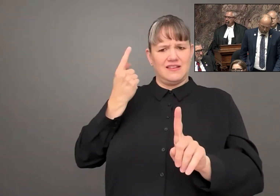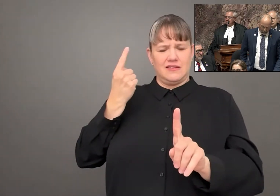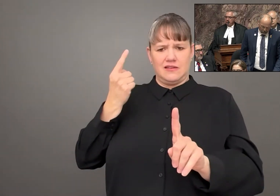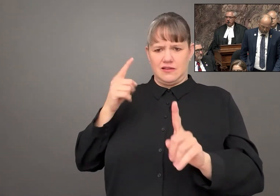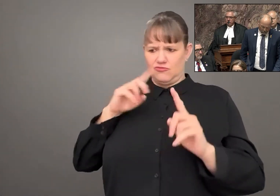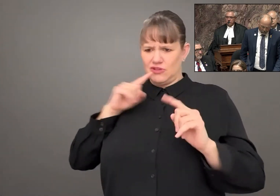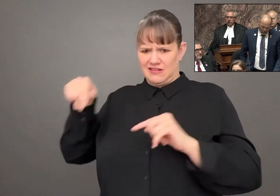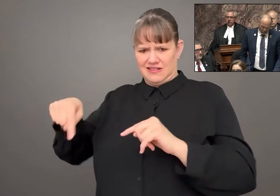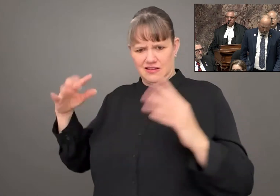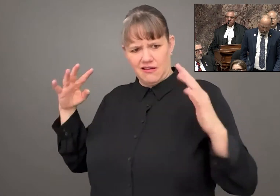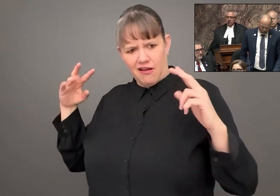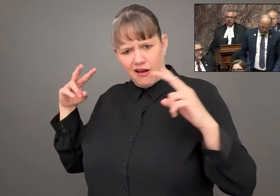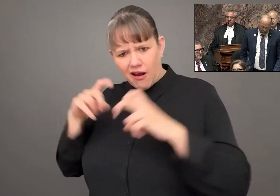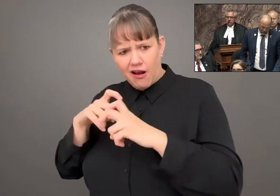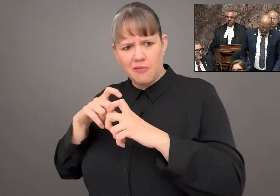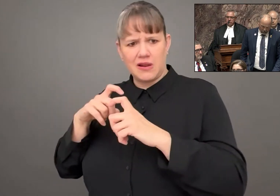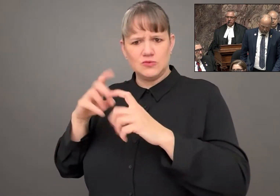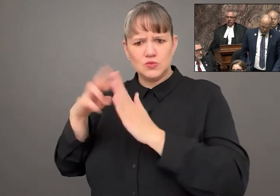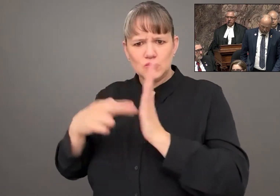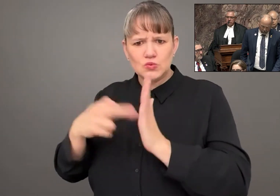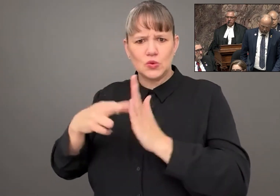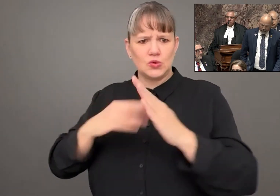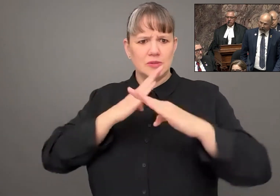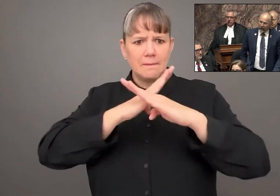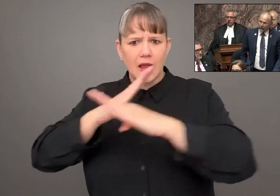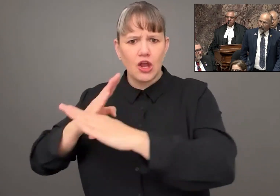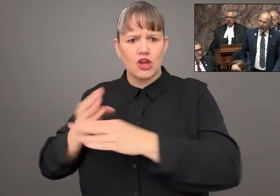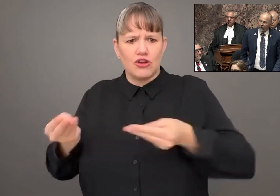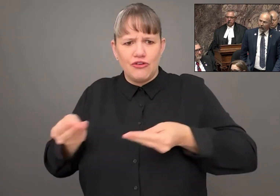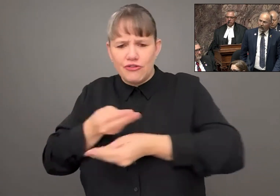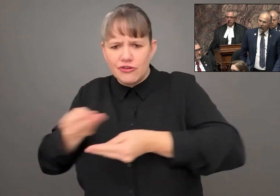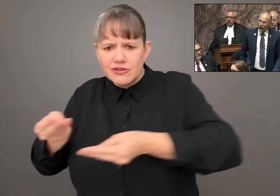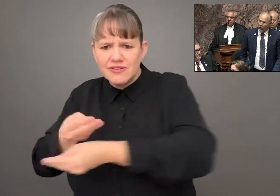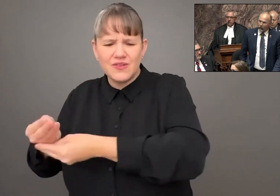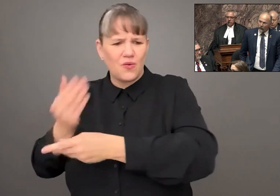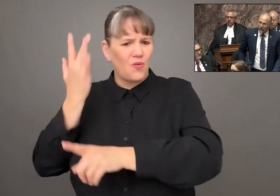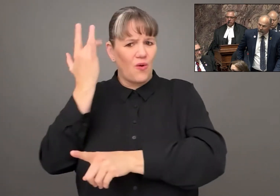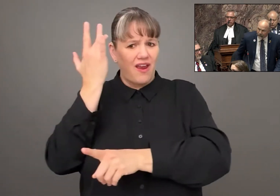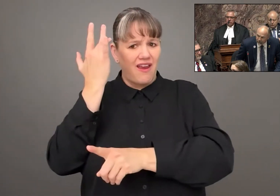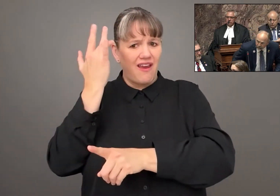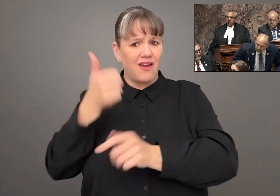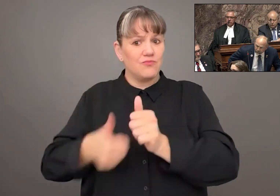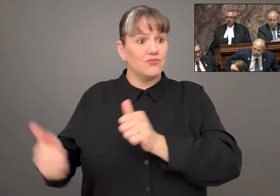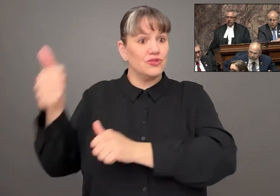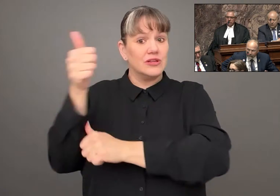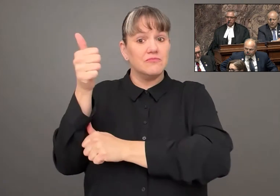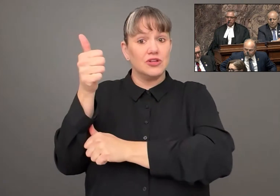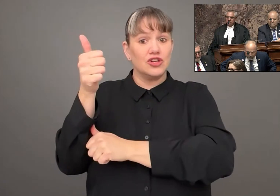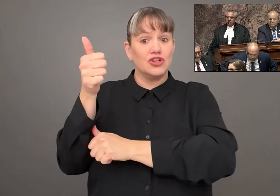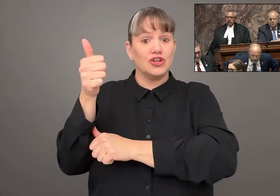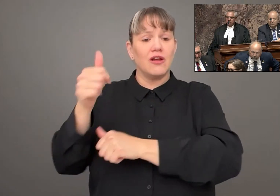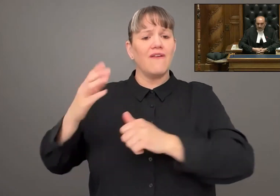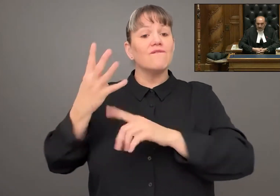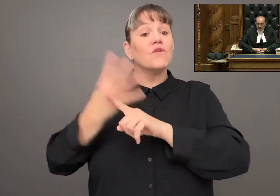this Premier take a 4-month holiday instead of working on a plan to protect BC workers?